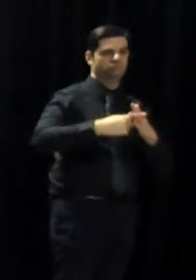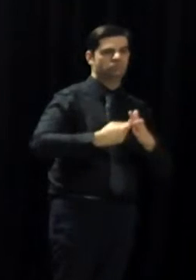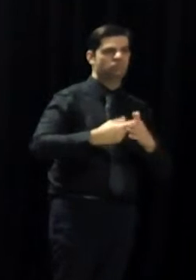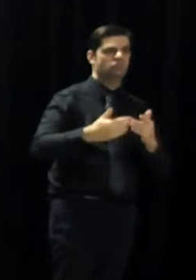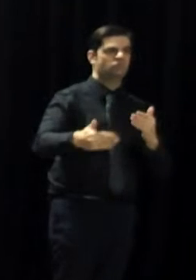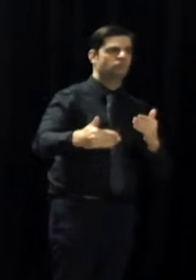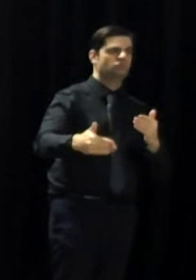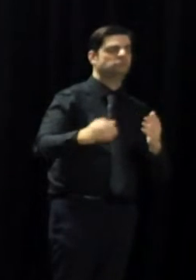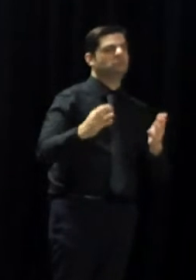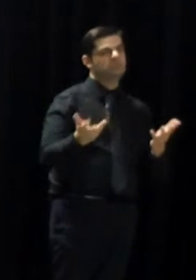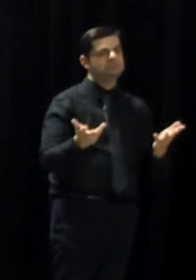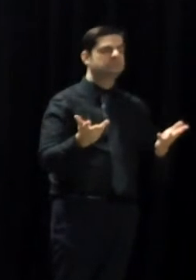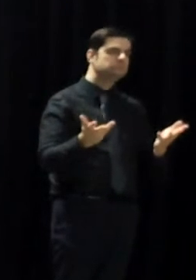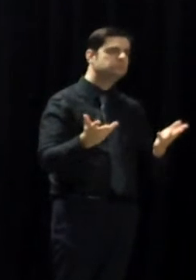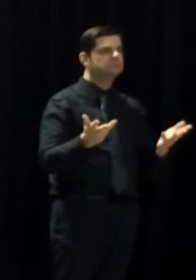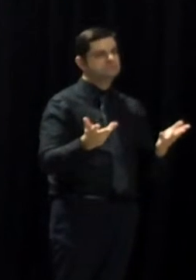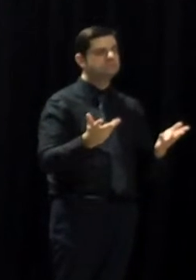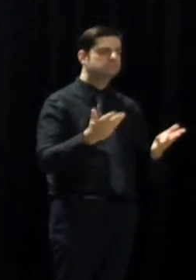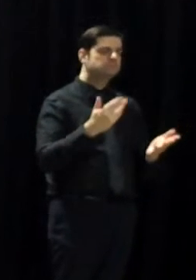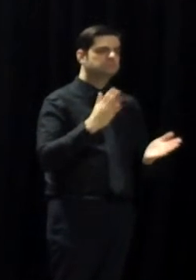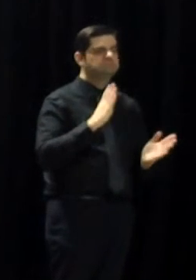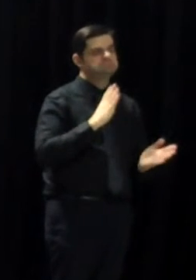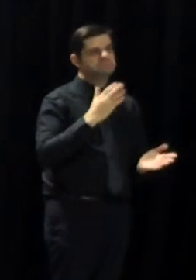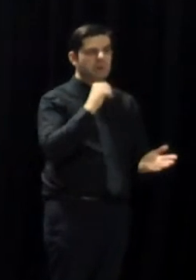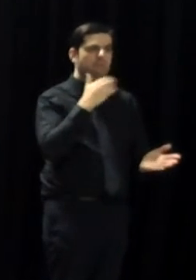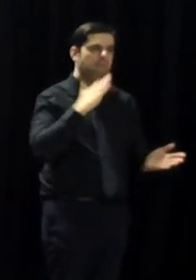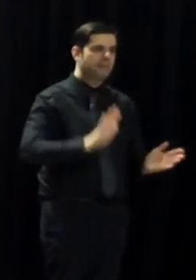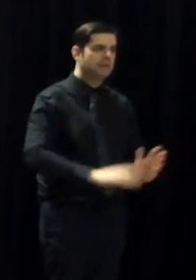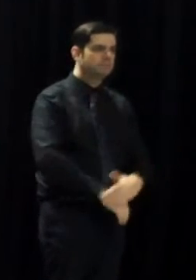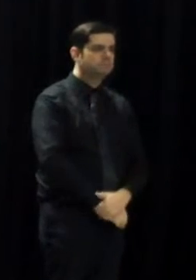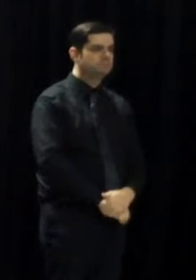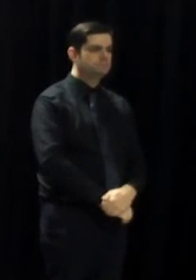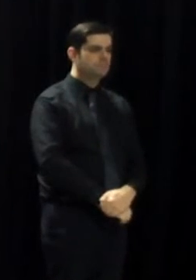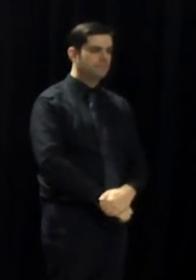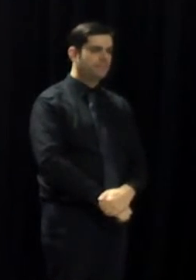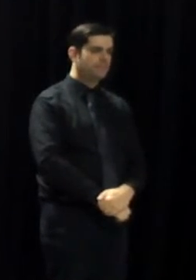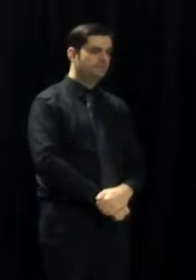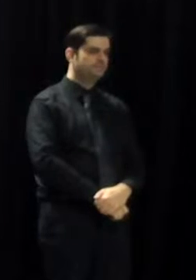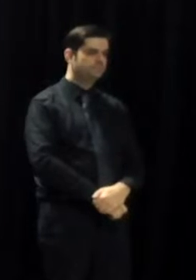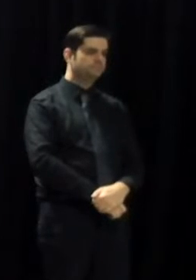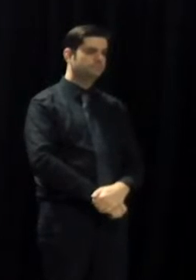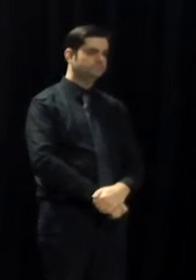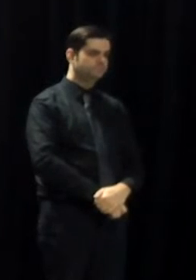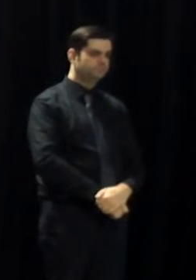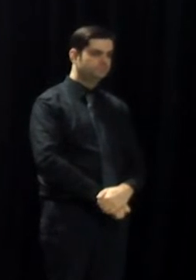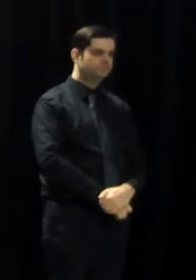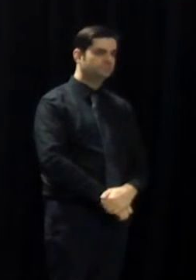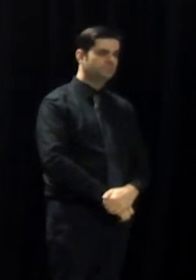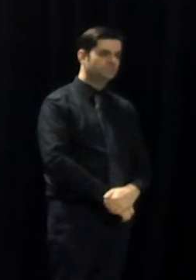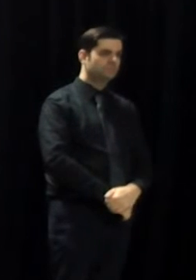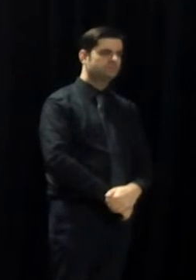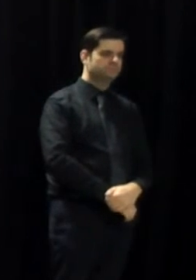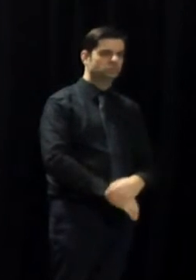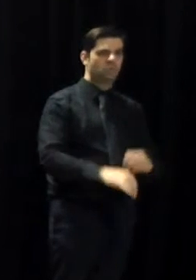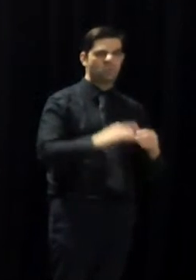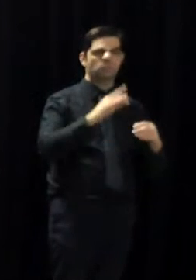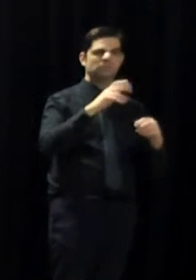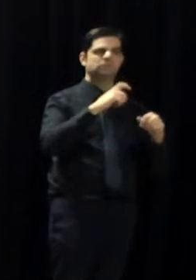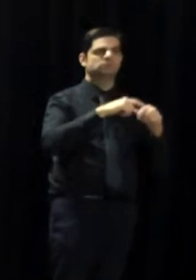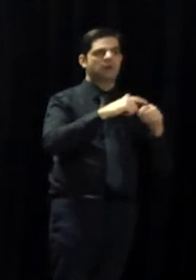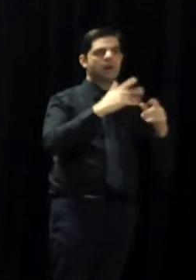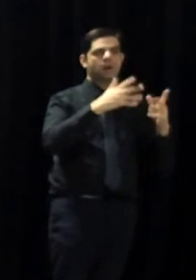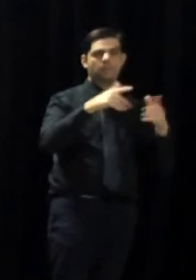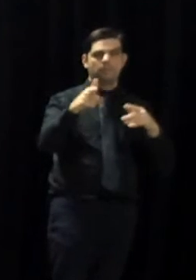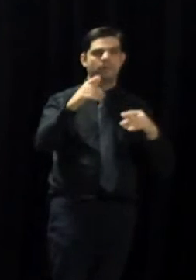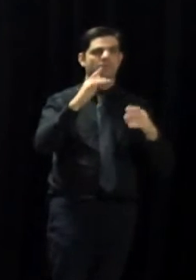where the distribution has gotten to the pharmacies that have partnered. Again, I think there's 4 or 5 different ones that have partnered